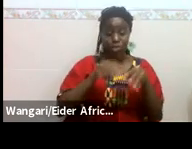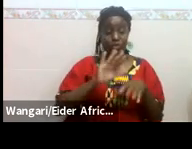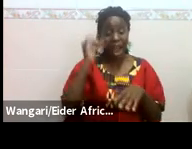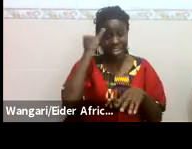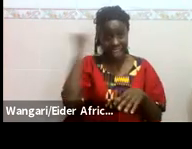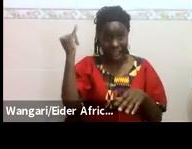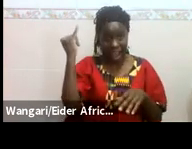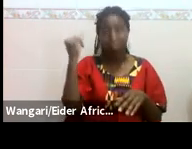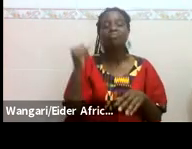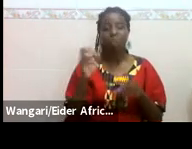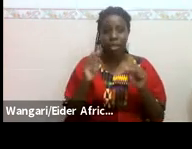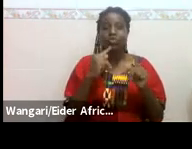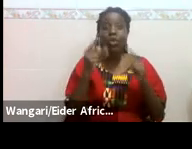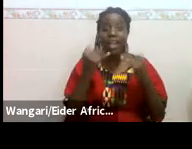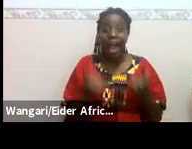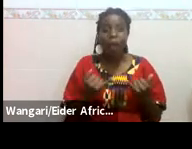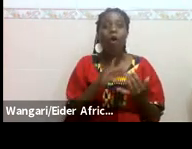we scroll down, we can